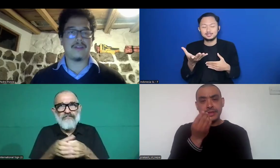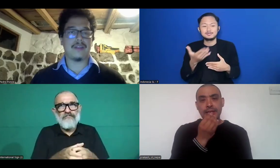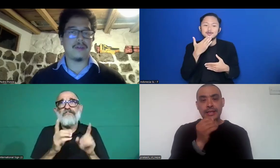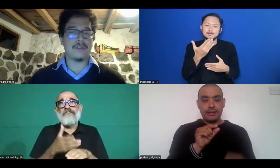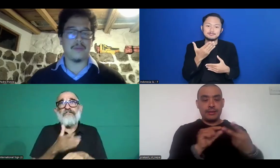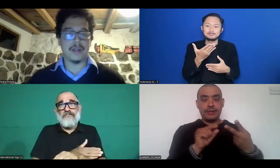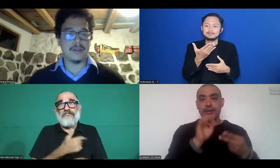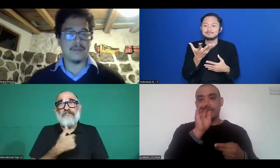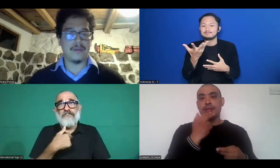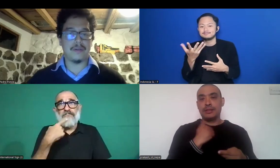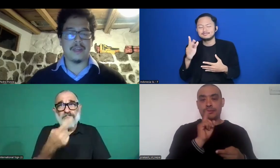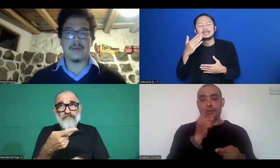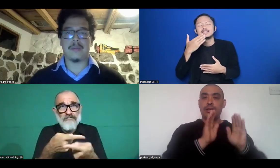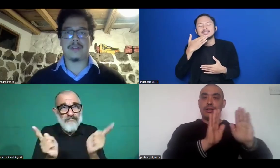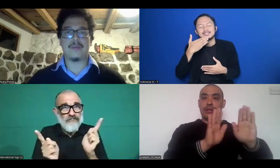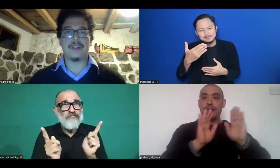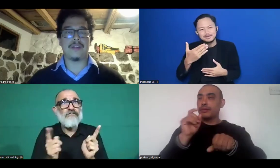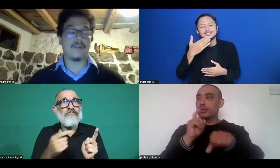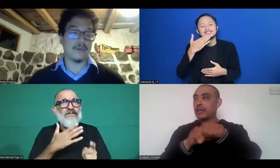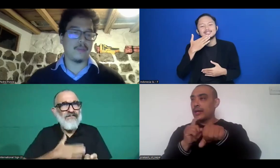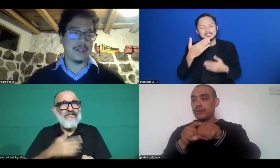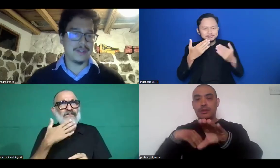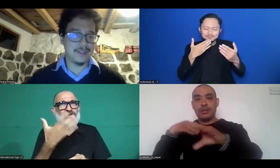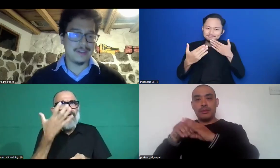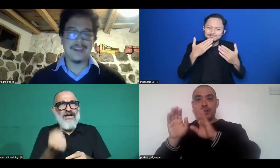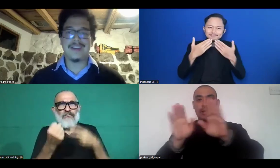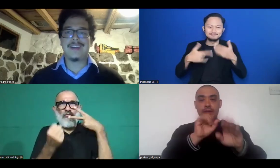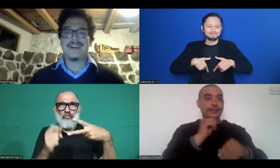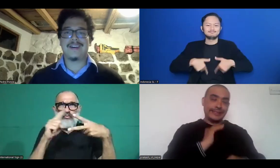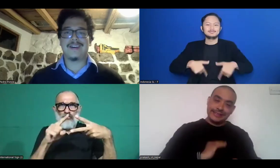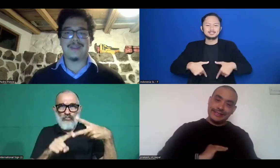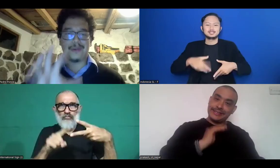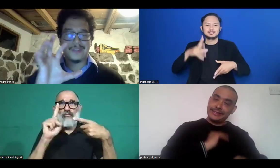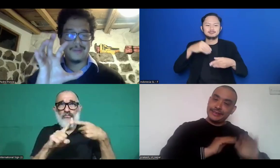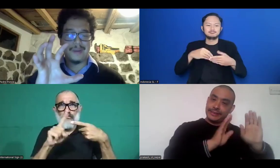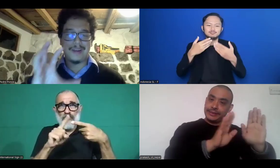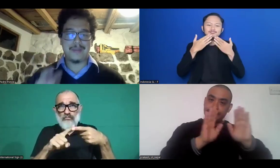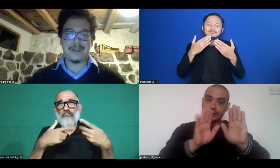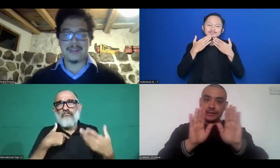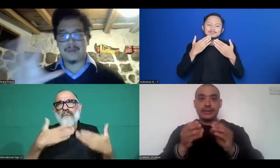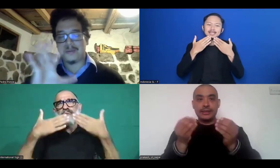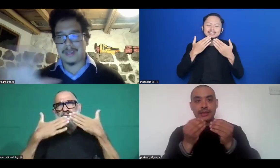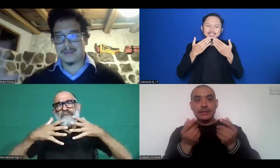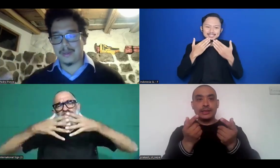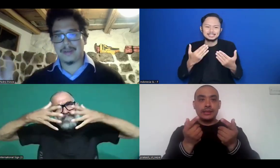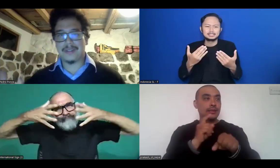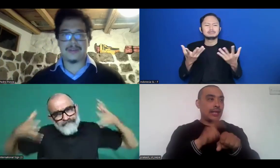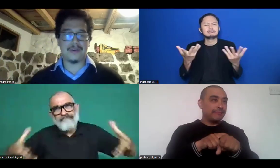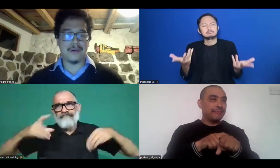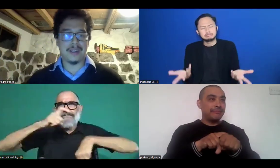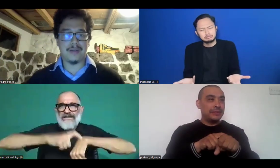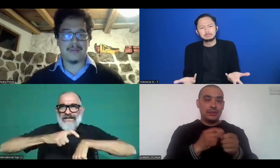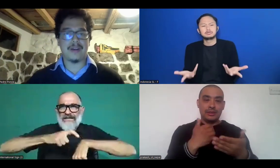One, thank you so much for your time and participation and for your patience. It took us a little bit of time to get the breakout